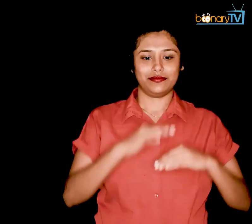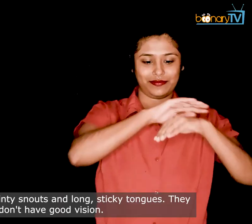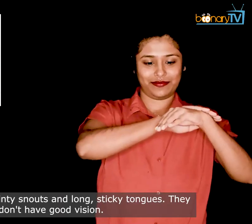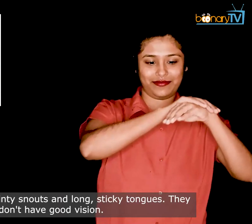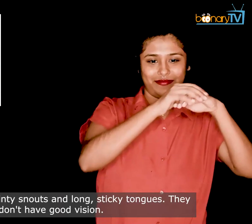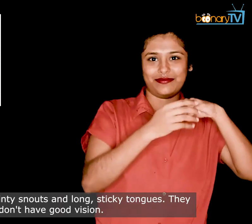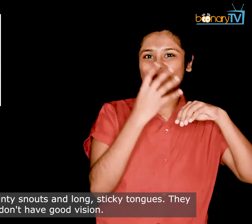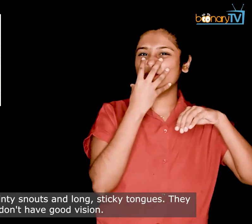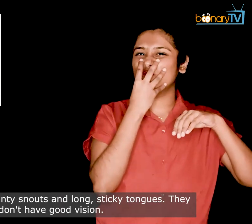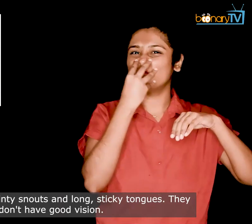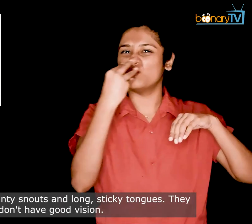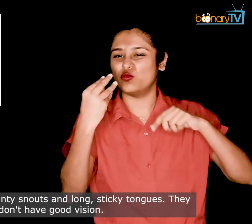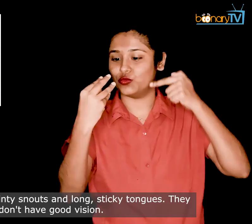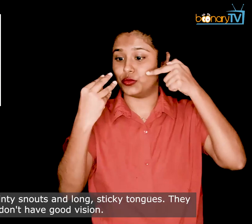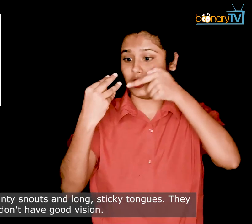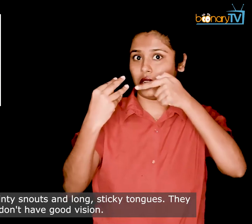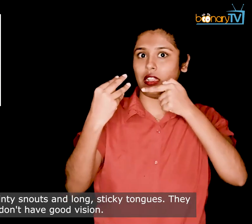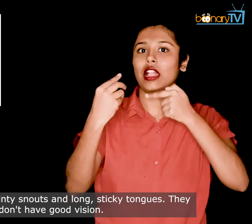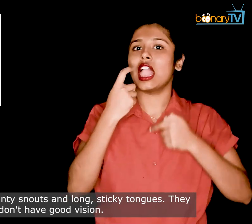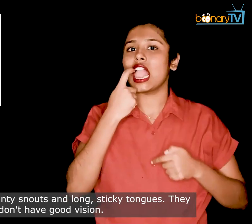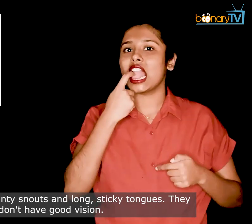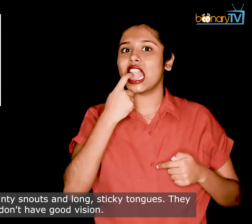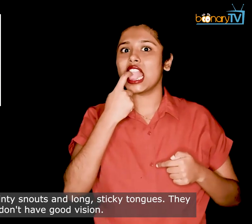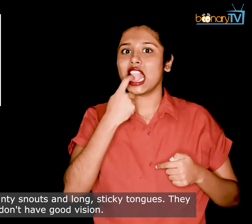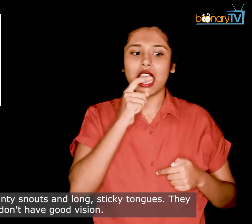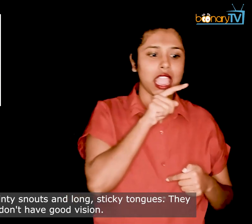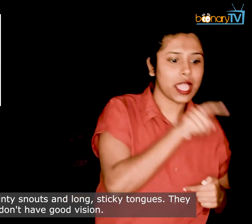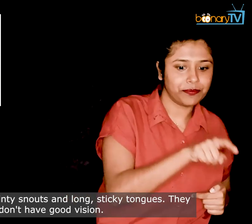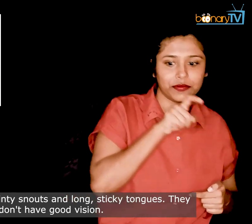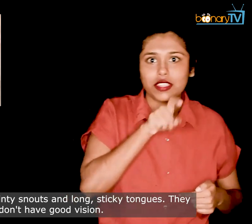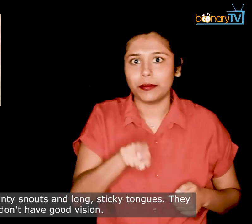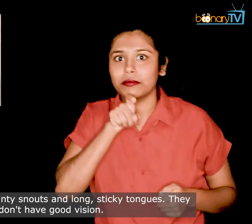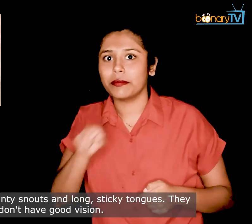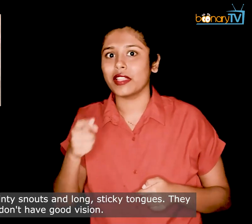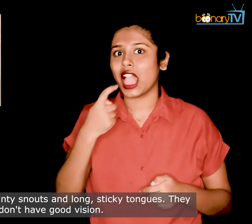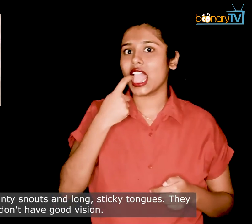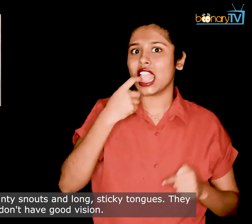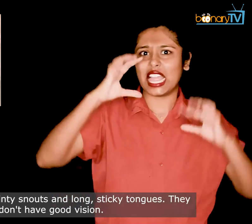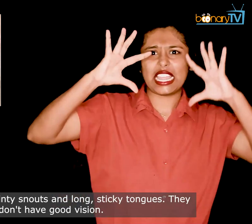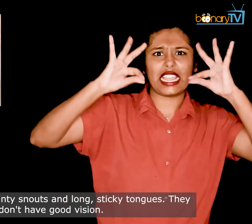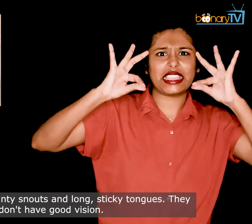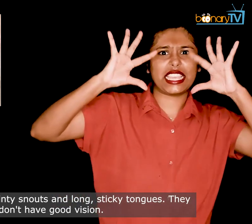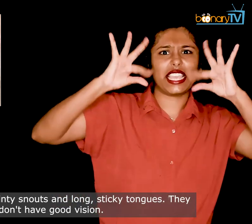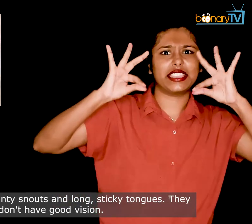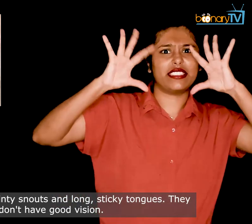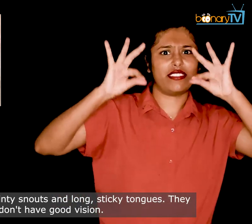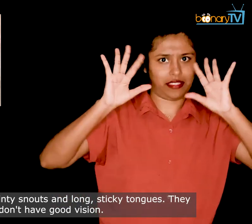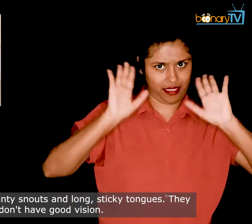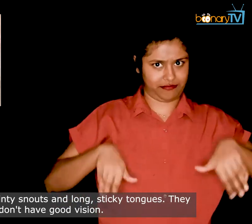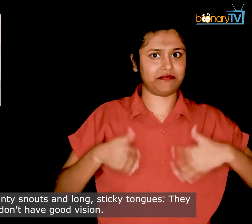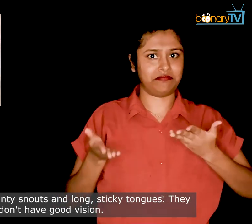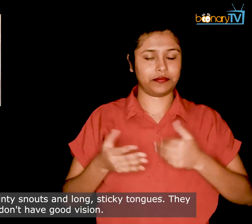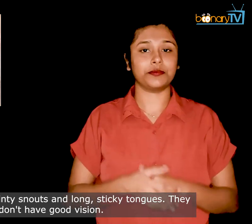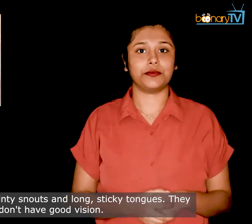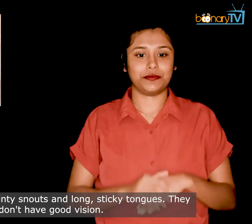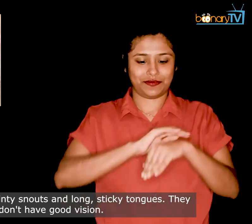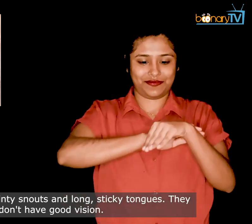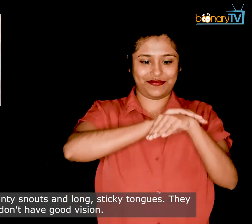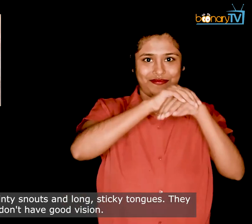Armadillos have pointy snouts and long, sticky tongues. They